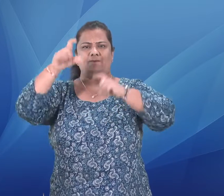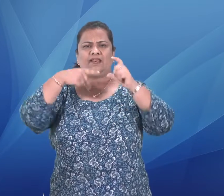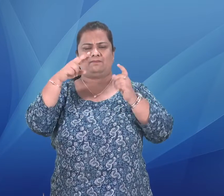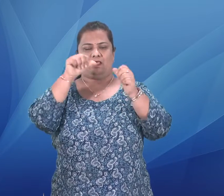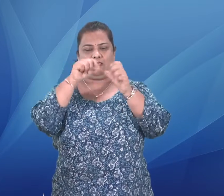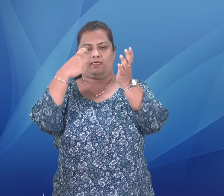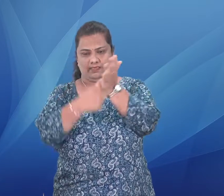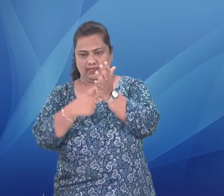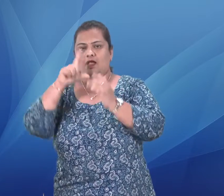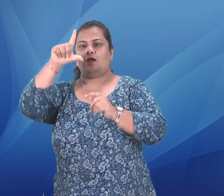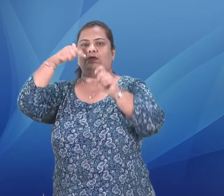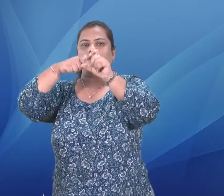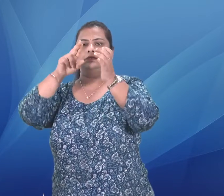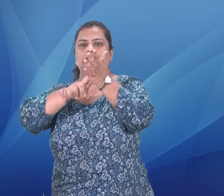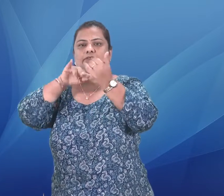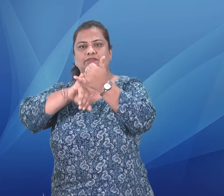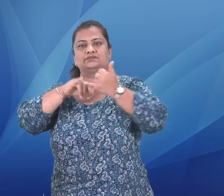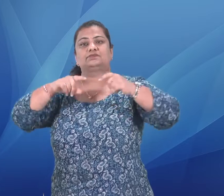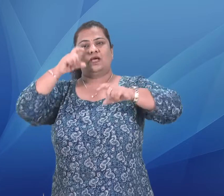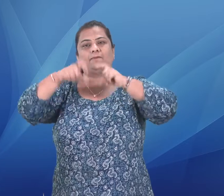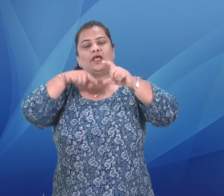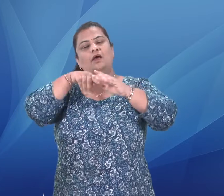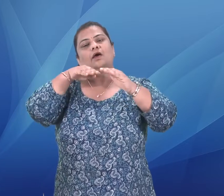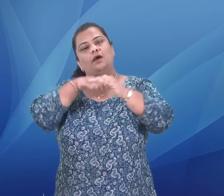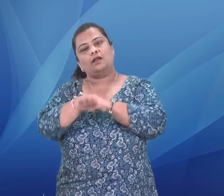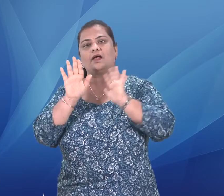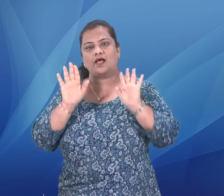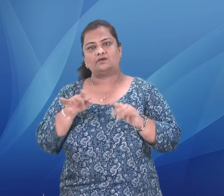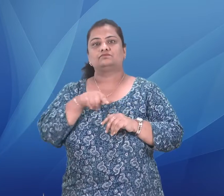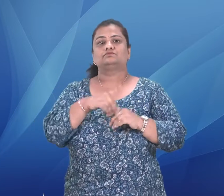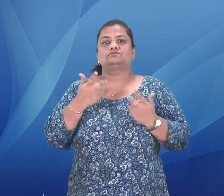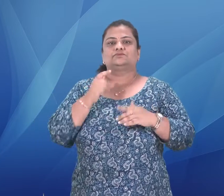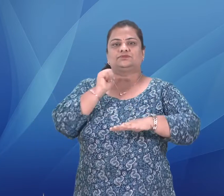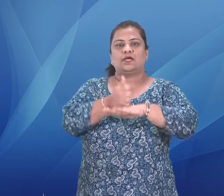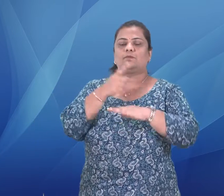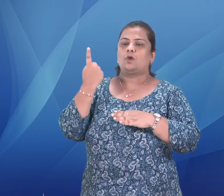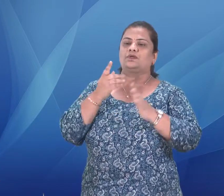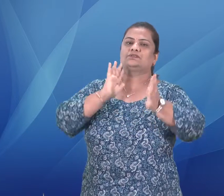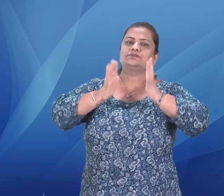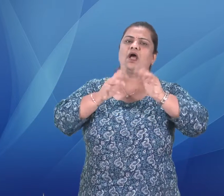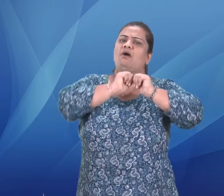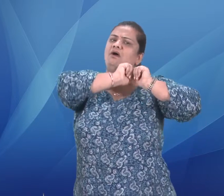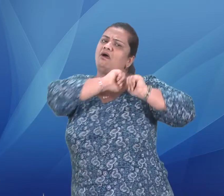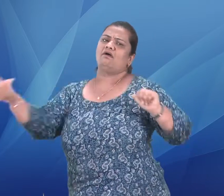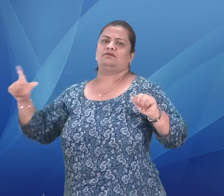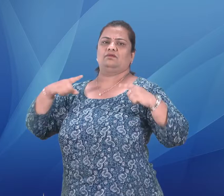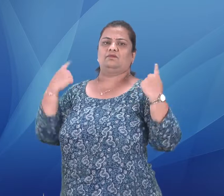States, according to the National Association of the Deaf. Wade was 3 years old when he began gradually losing his hearing.